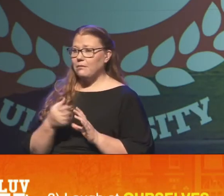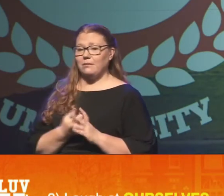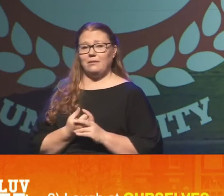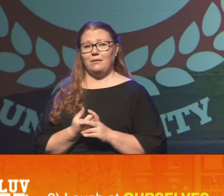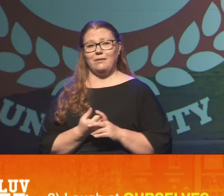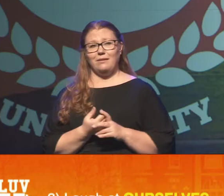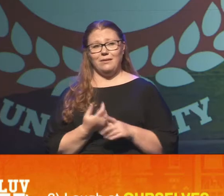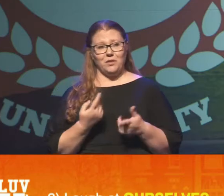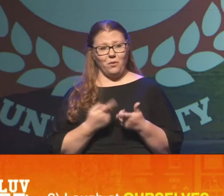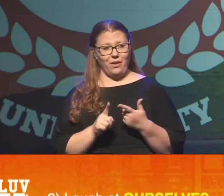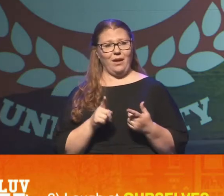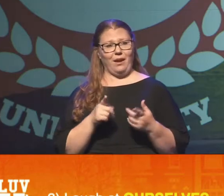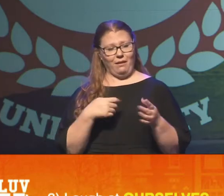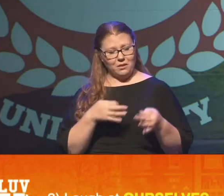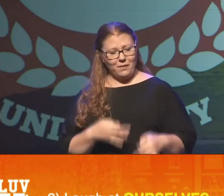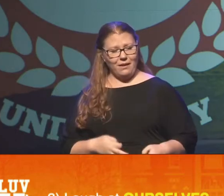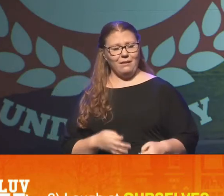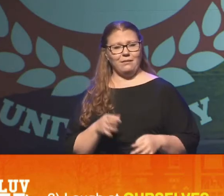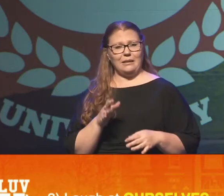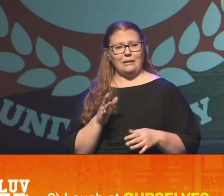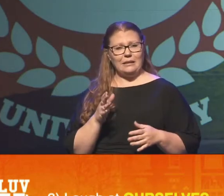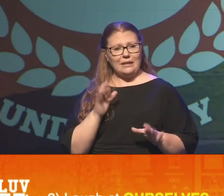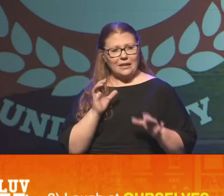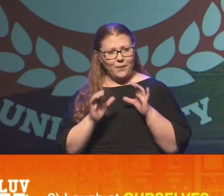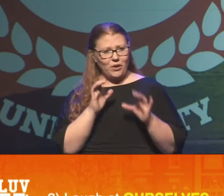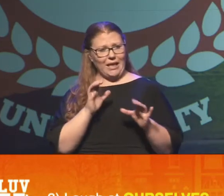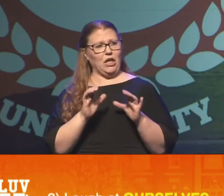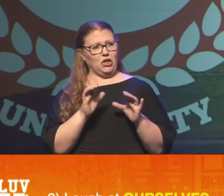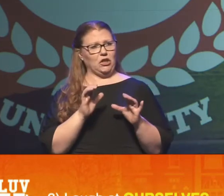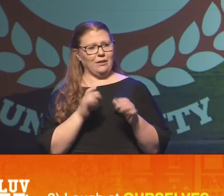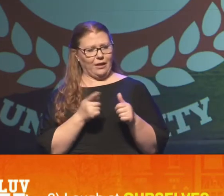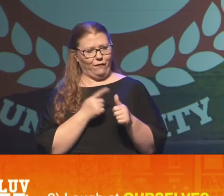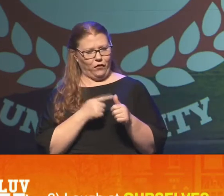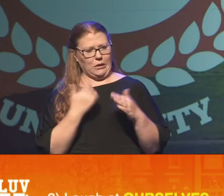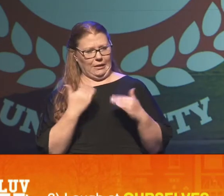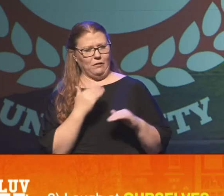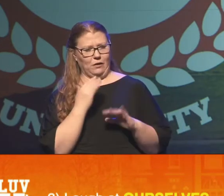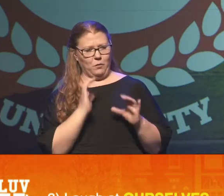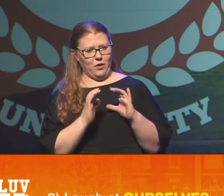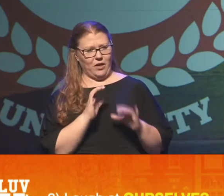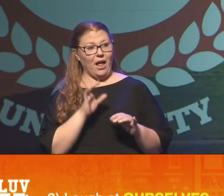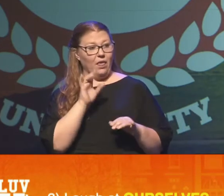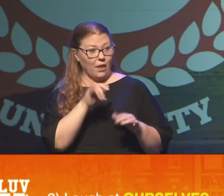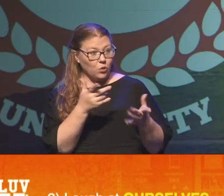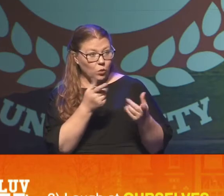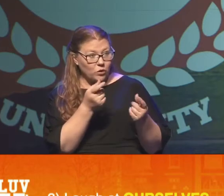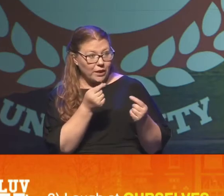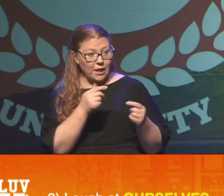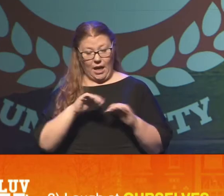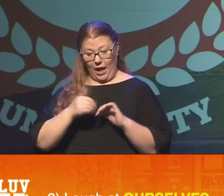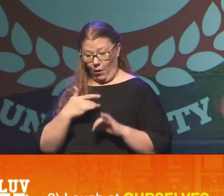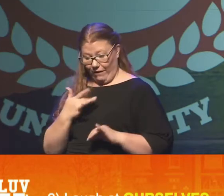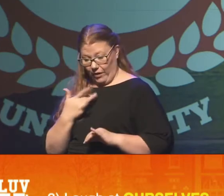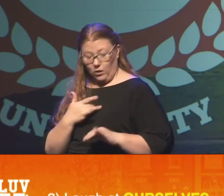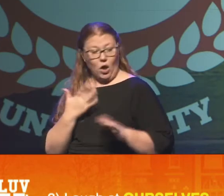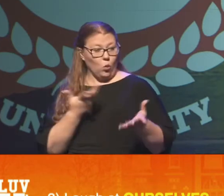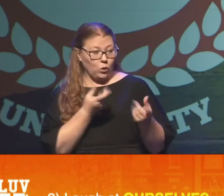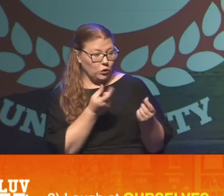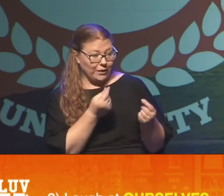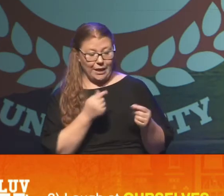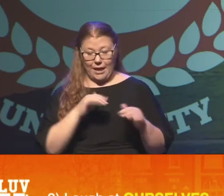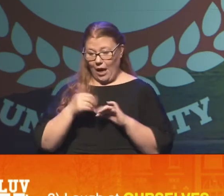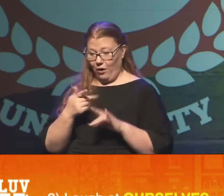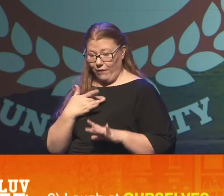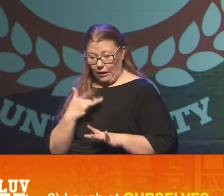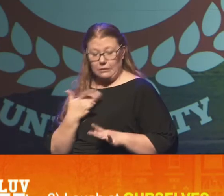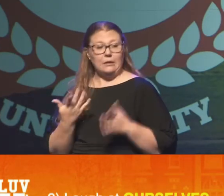I began to kind of lay out, this is, communication 101. This is what you did. This is how I felt. This is what you did, how I felt. This is what I did,